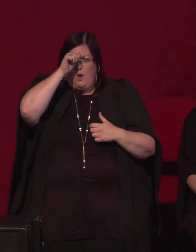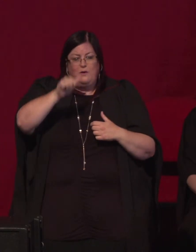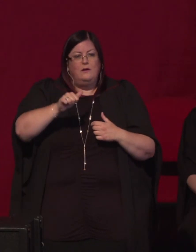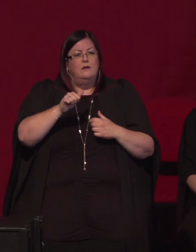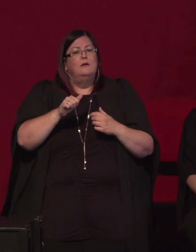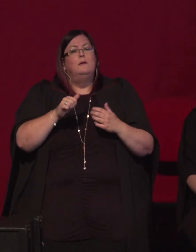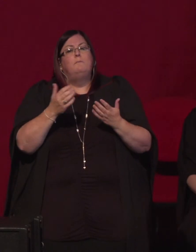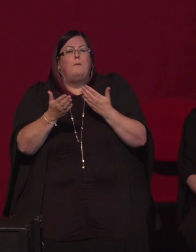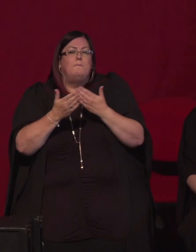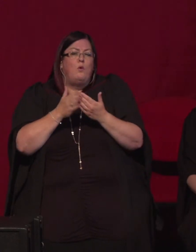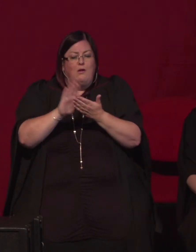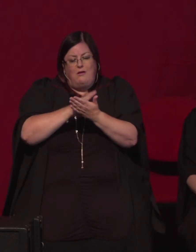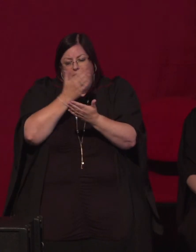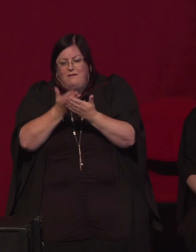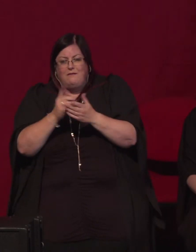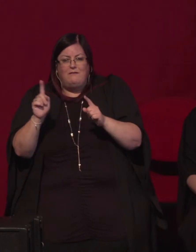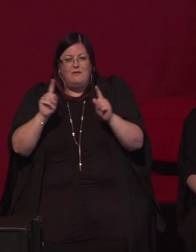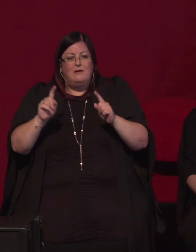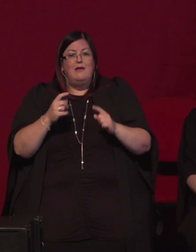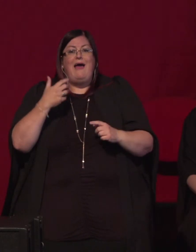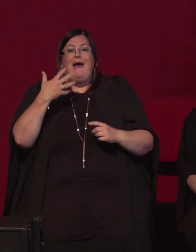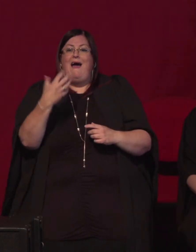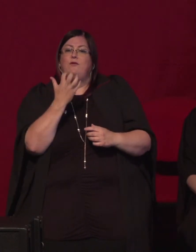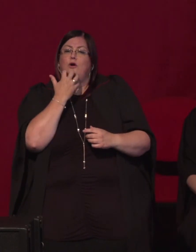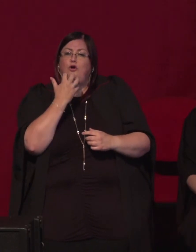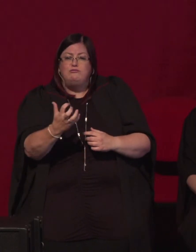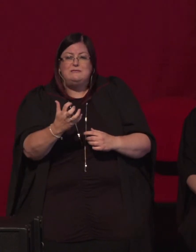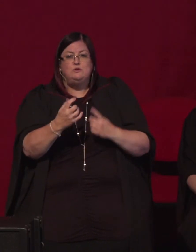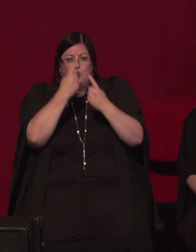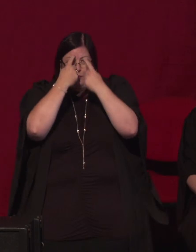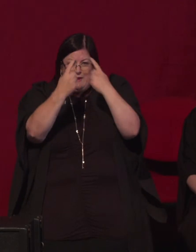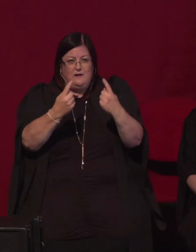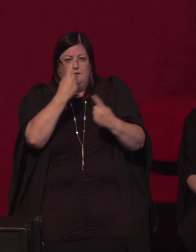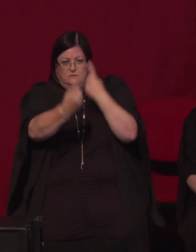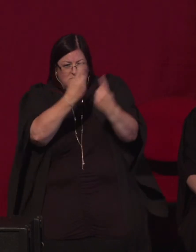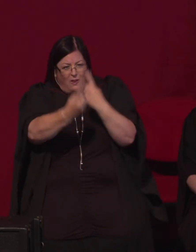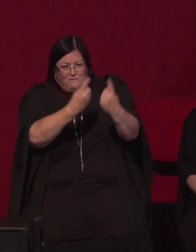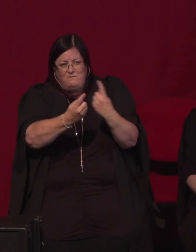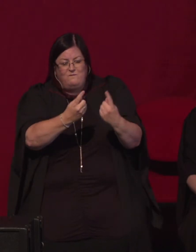more loosely translated as have the courage to think for yourself.